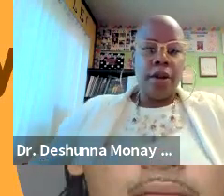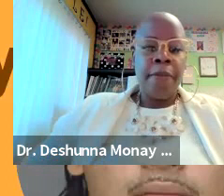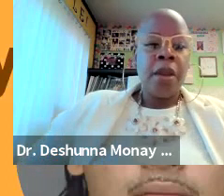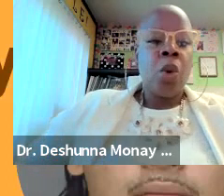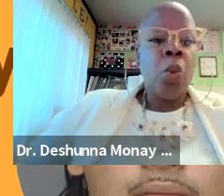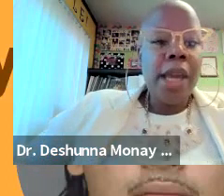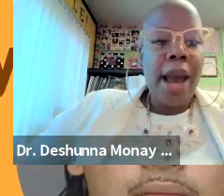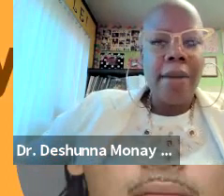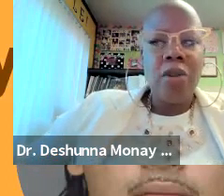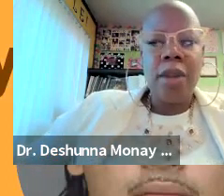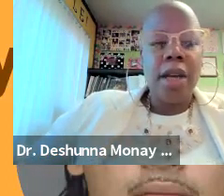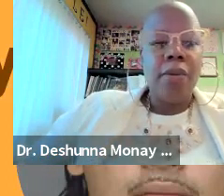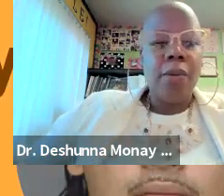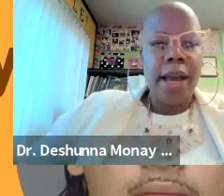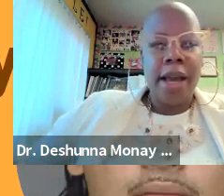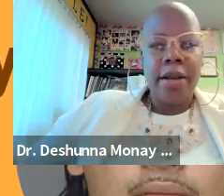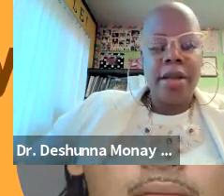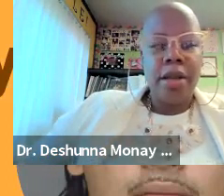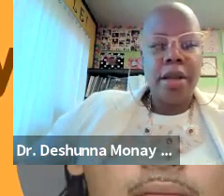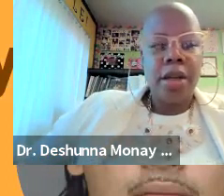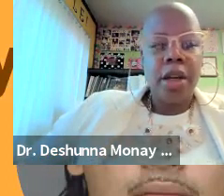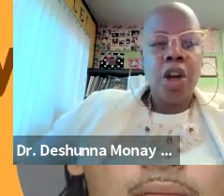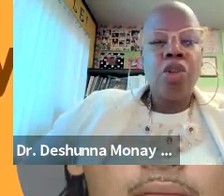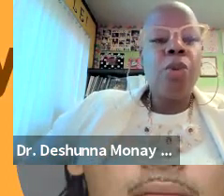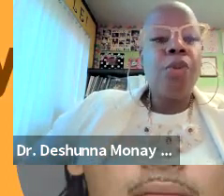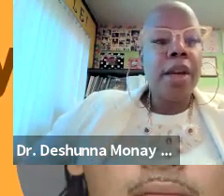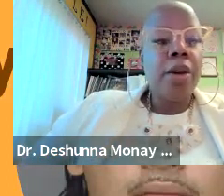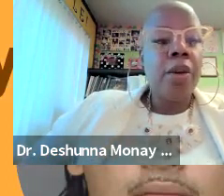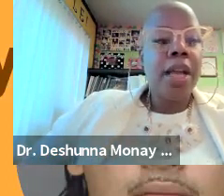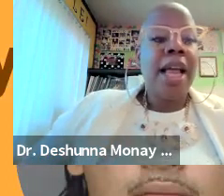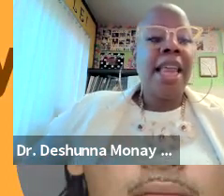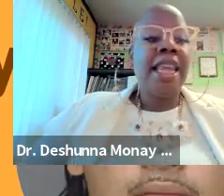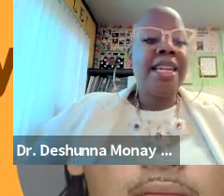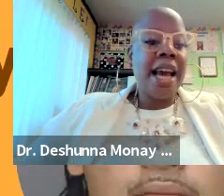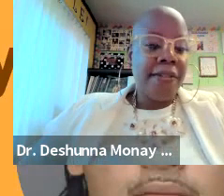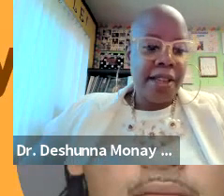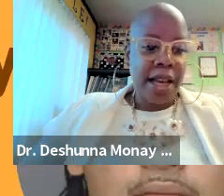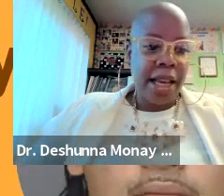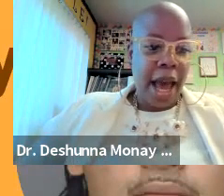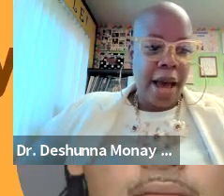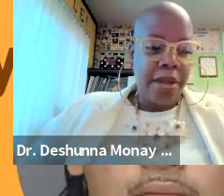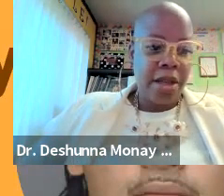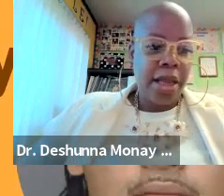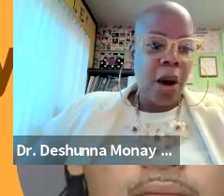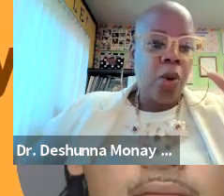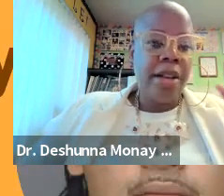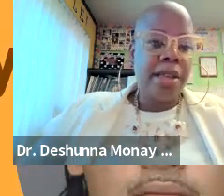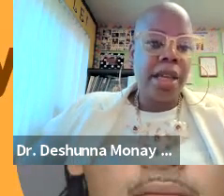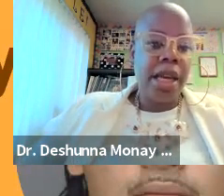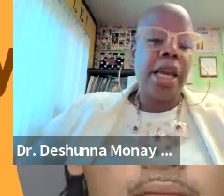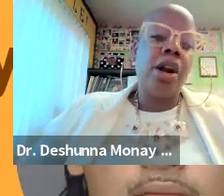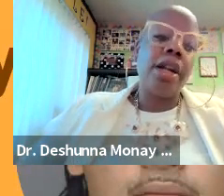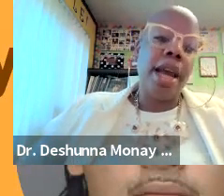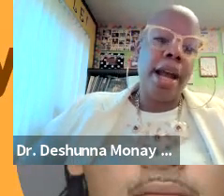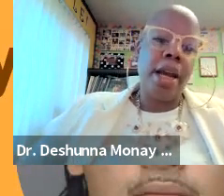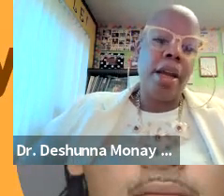professionals, we have to think of ways to fill the deficit gaps that we